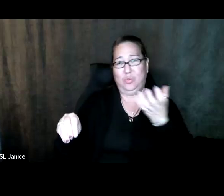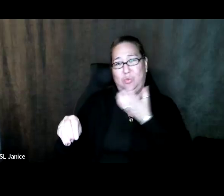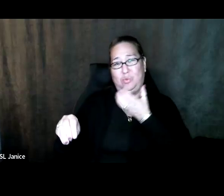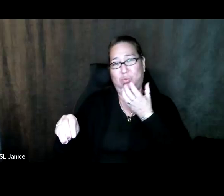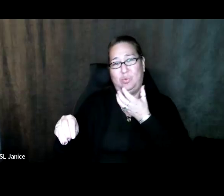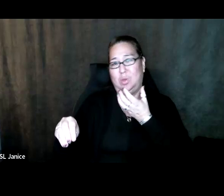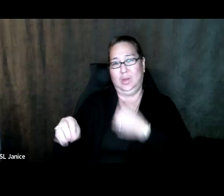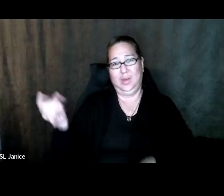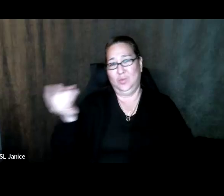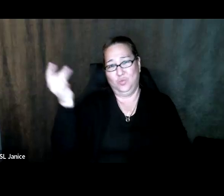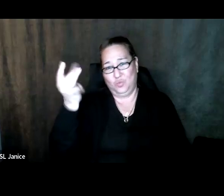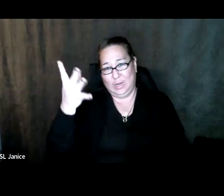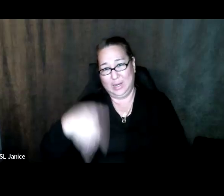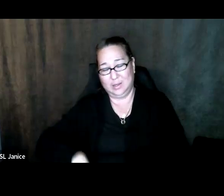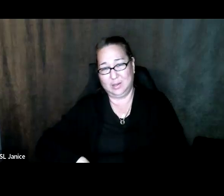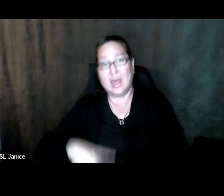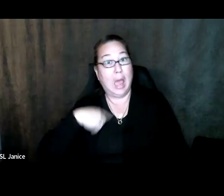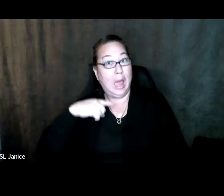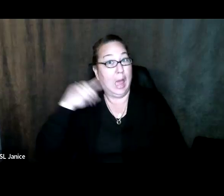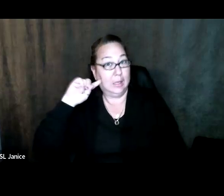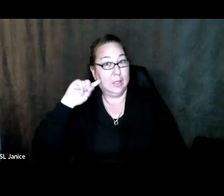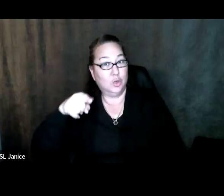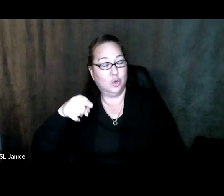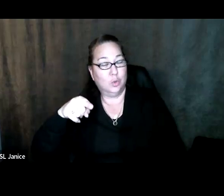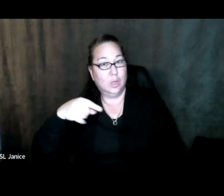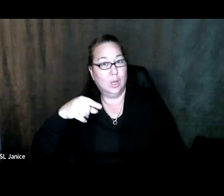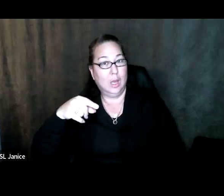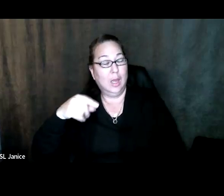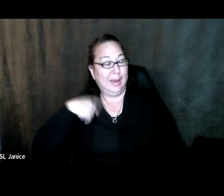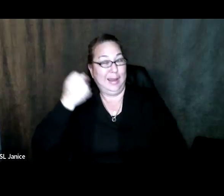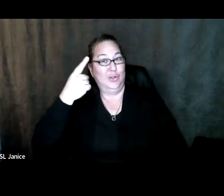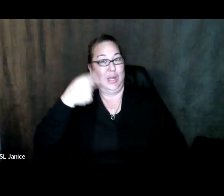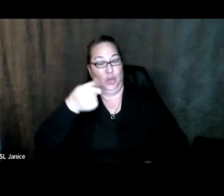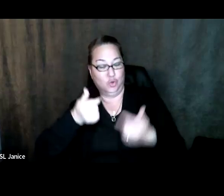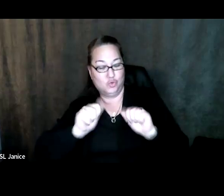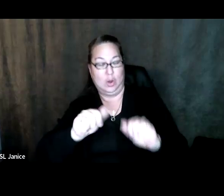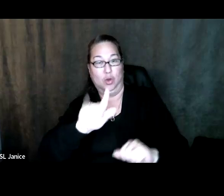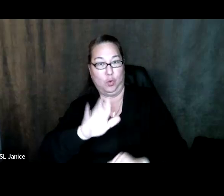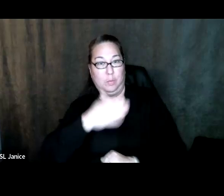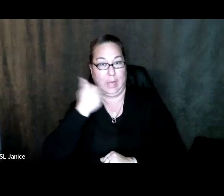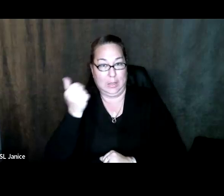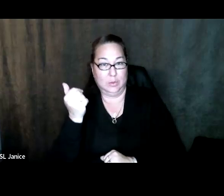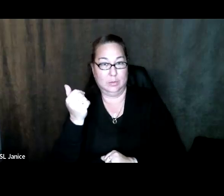It's ridiculous. I hear you. I understand that you are trying your best to